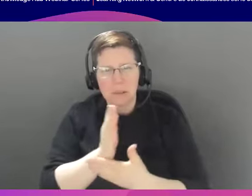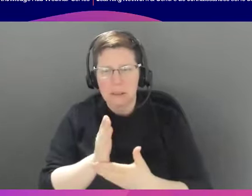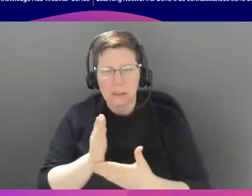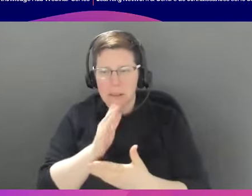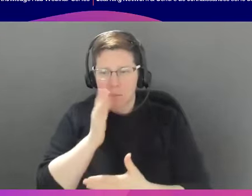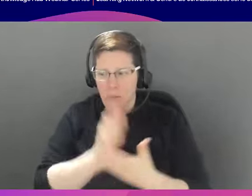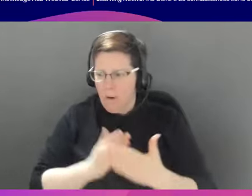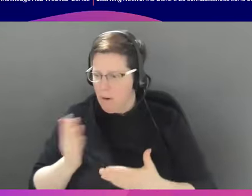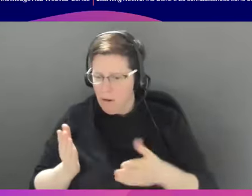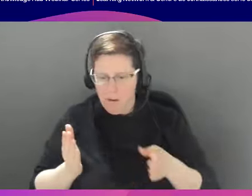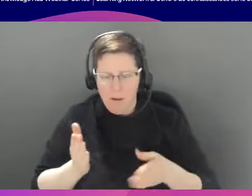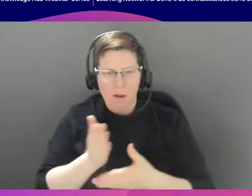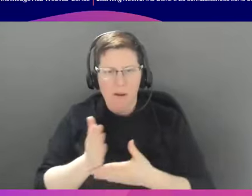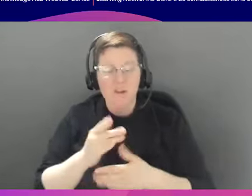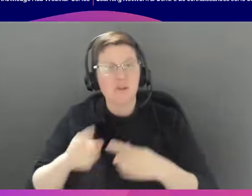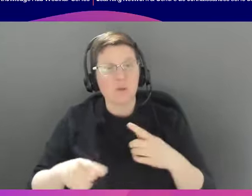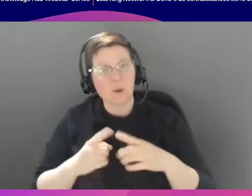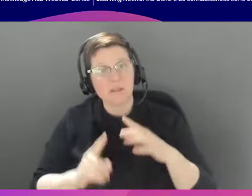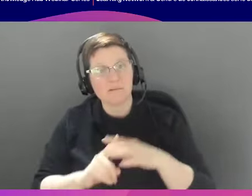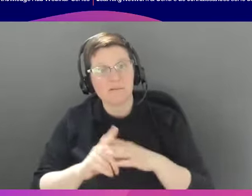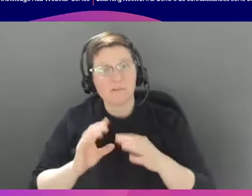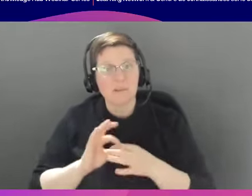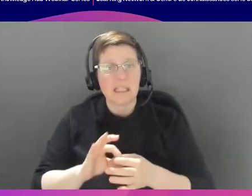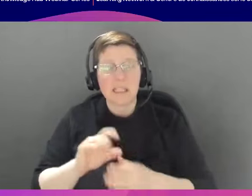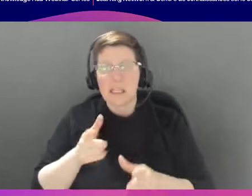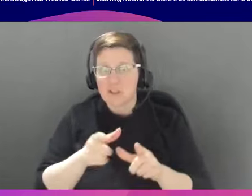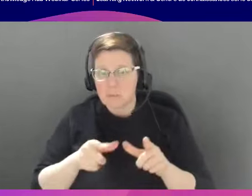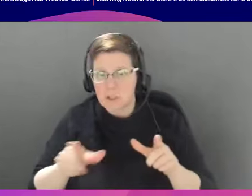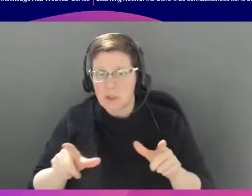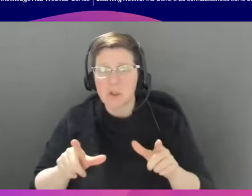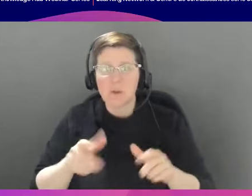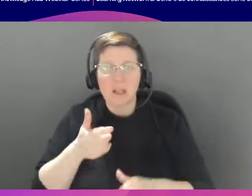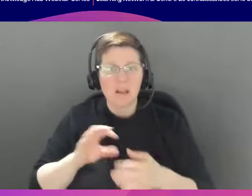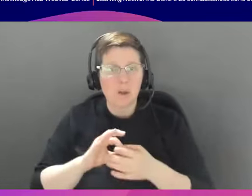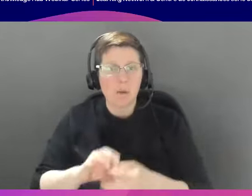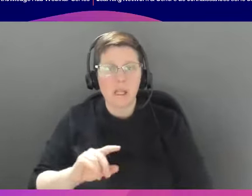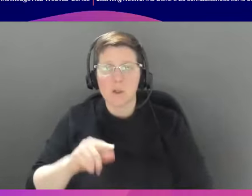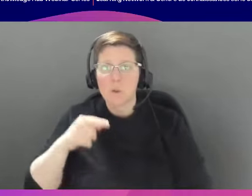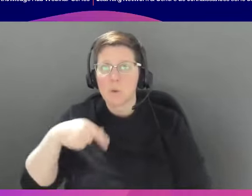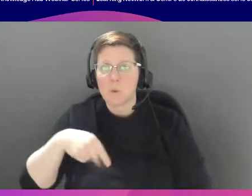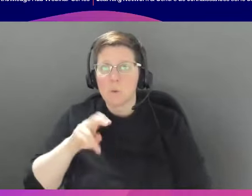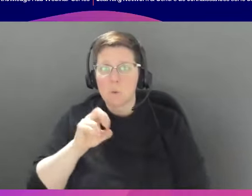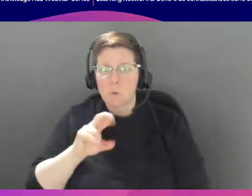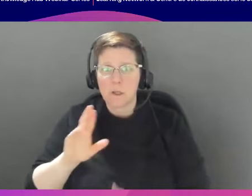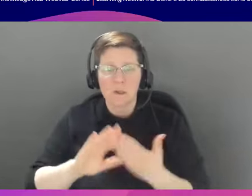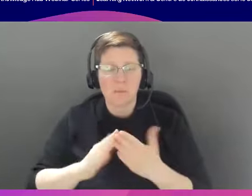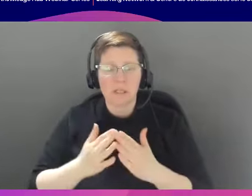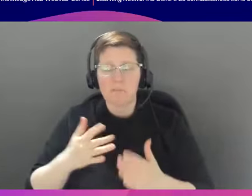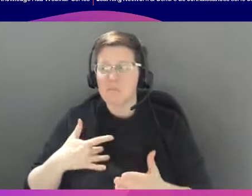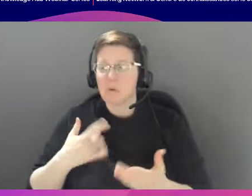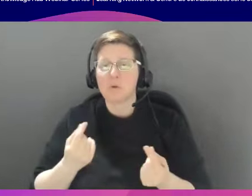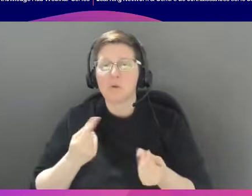So when discussions do come up about anything LGBTQ, anything queerness, it's often dismissed or made fun